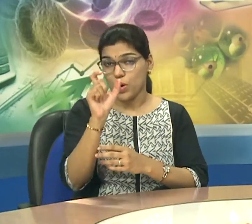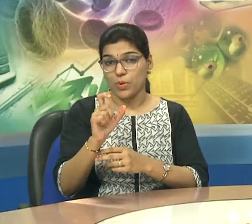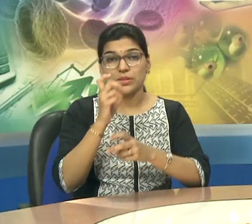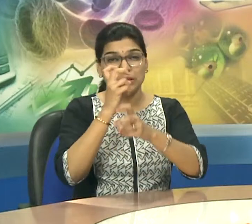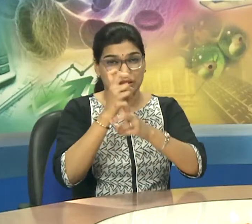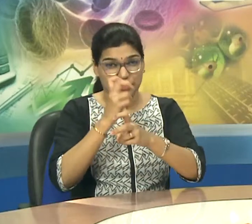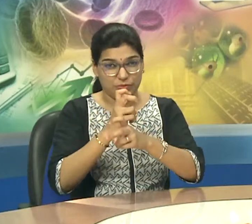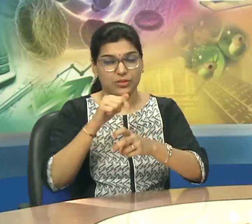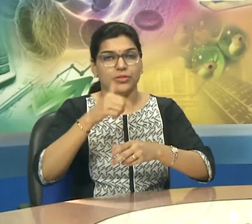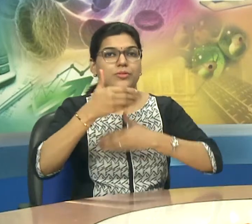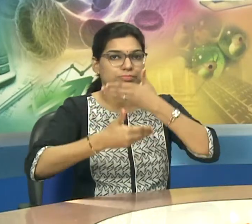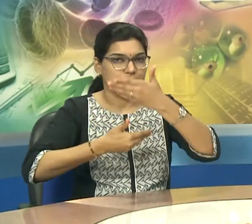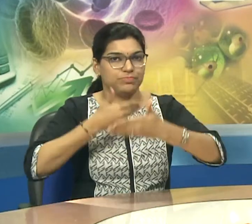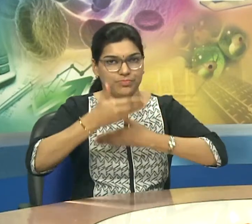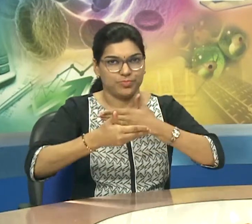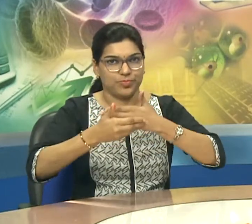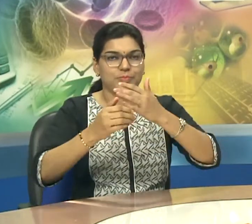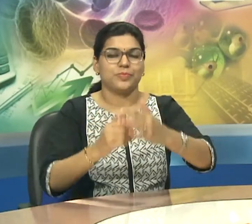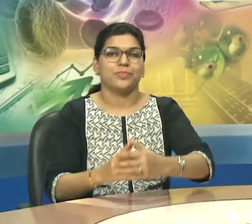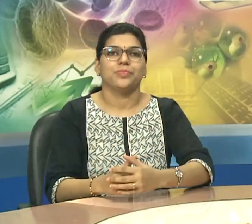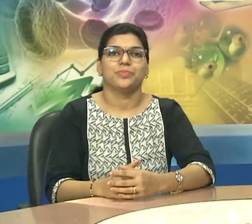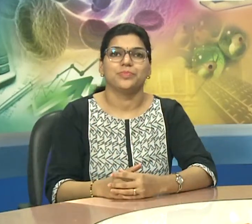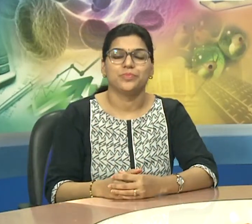First, we will do difficult words.